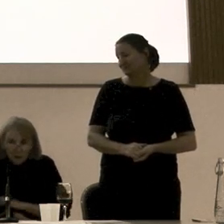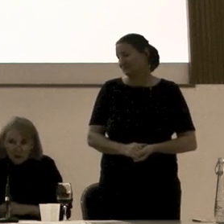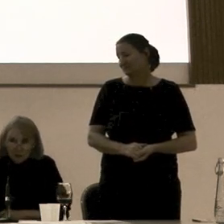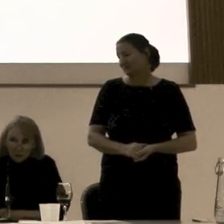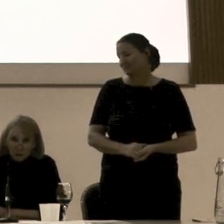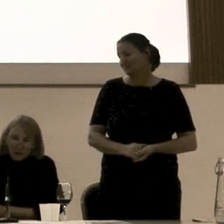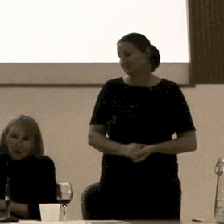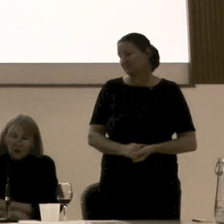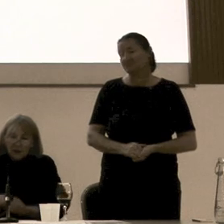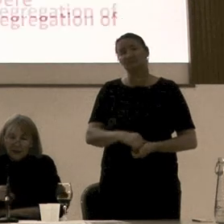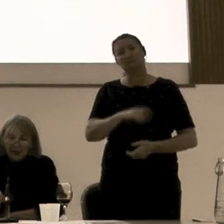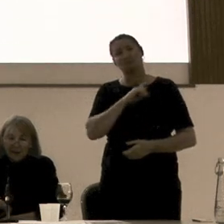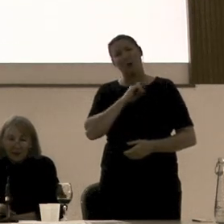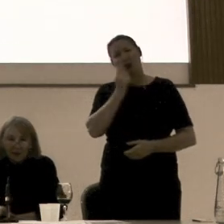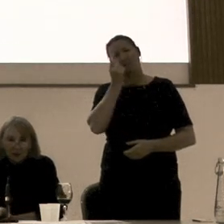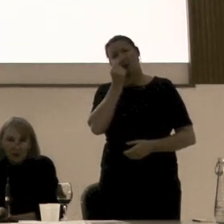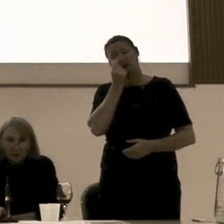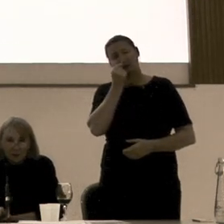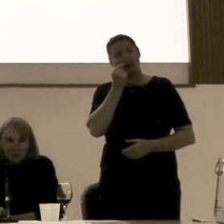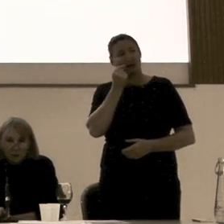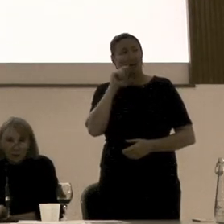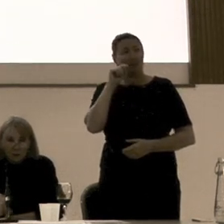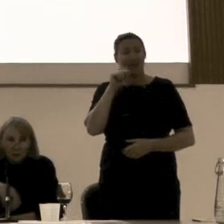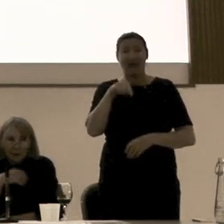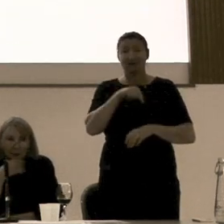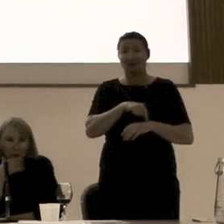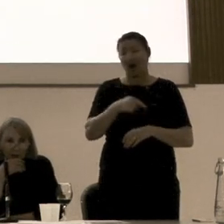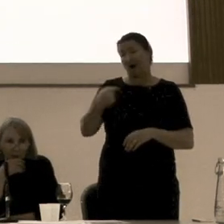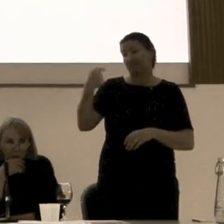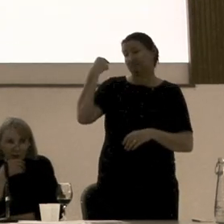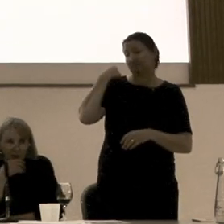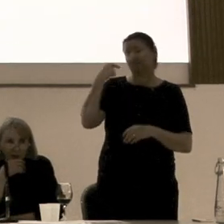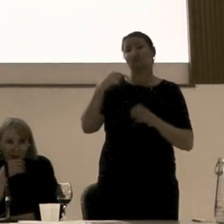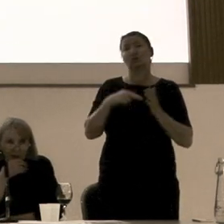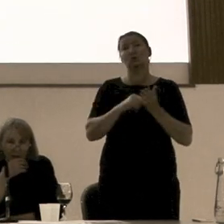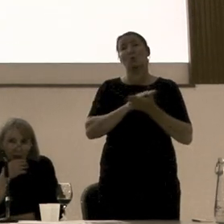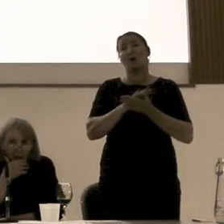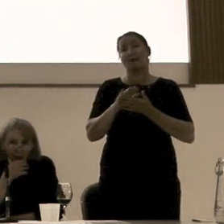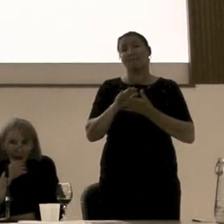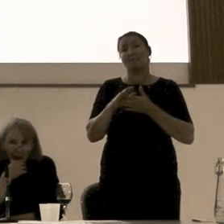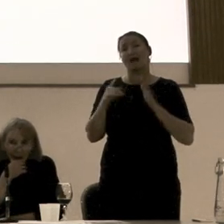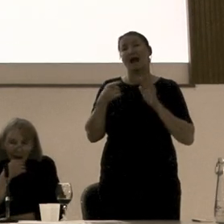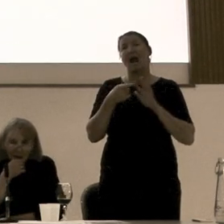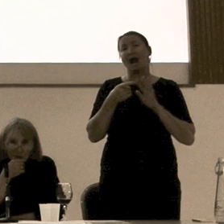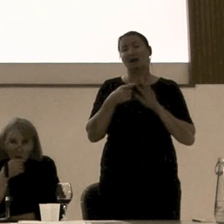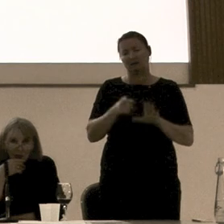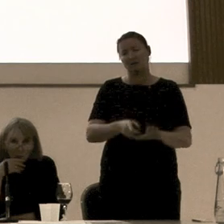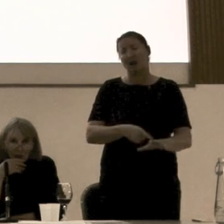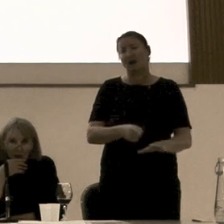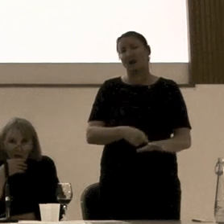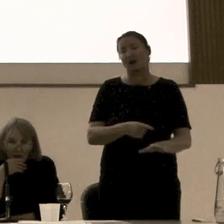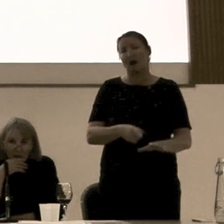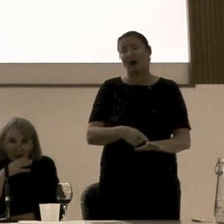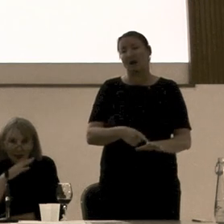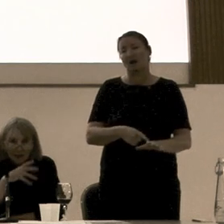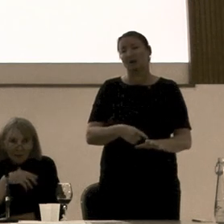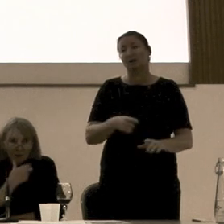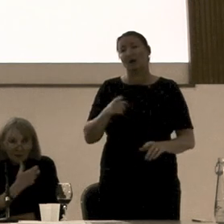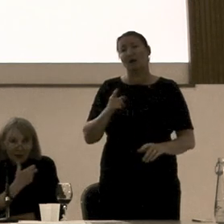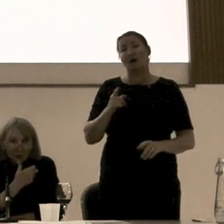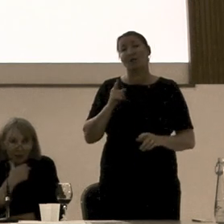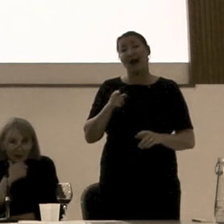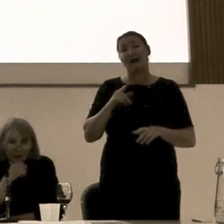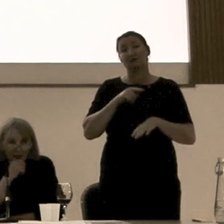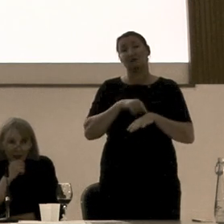That was possible because at that time in Newham, when Ellen was very young, we were in the middle